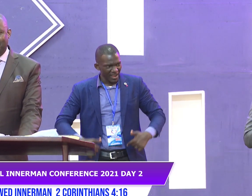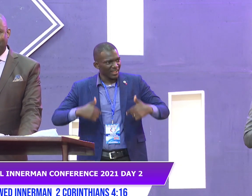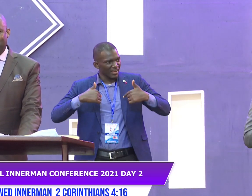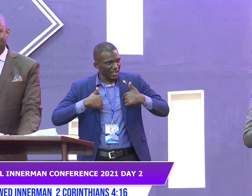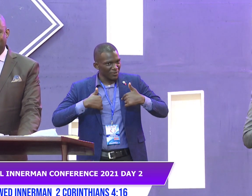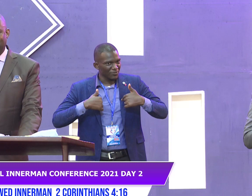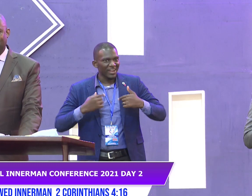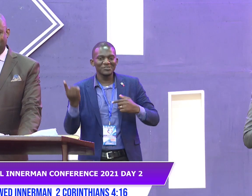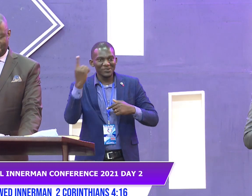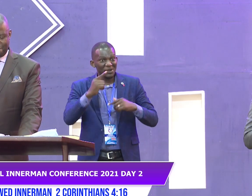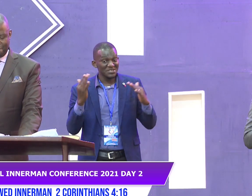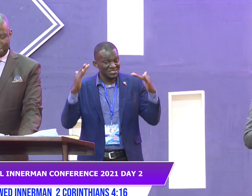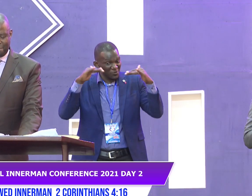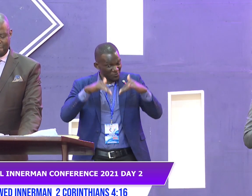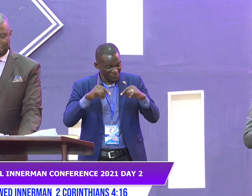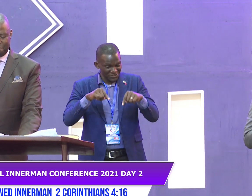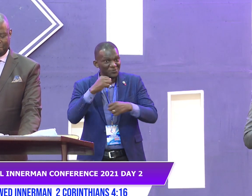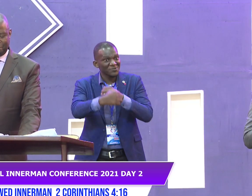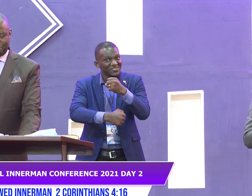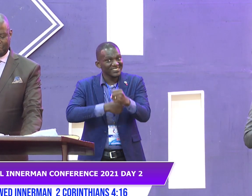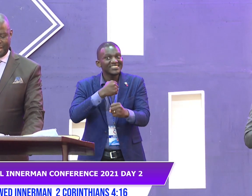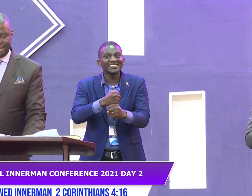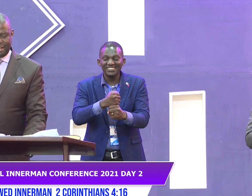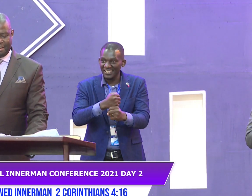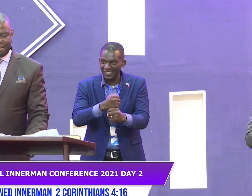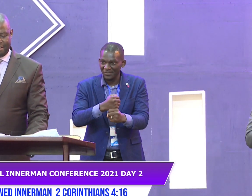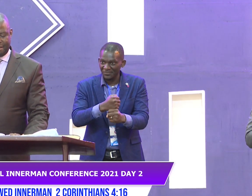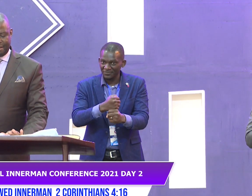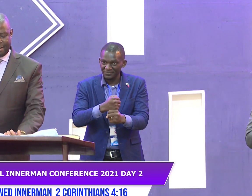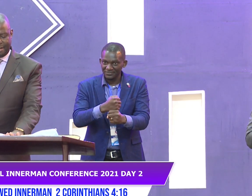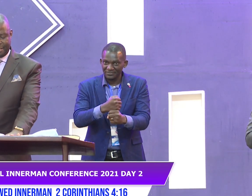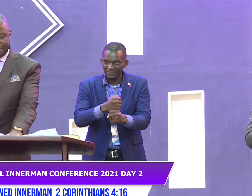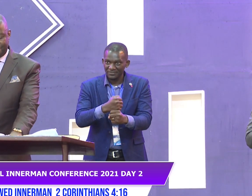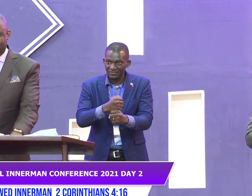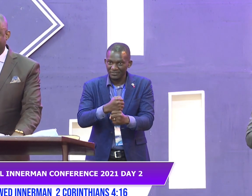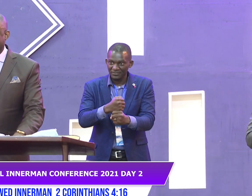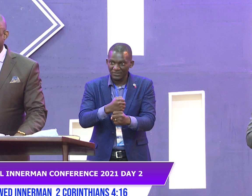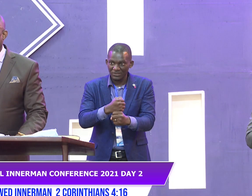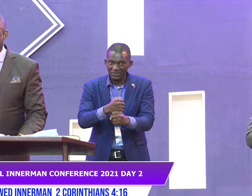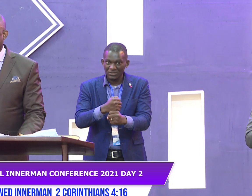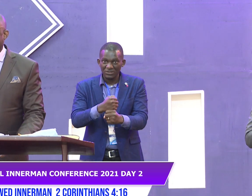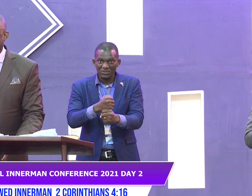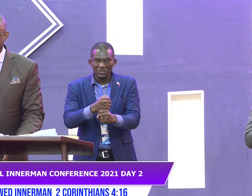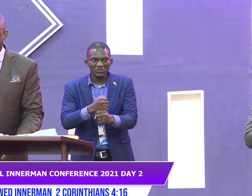that has given us an opportunity to be alive during this conference of this year.